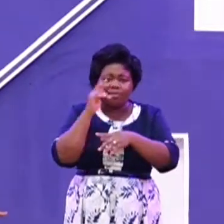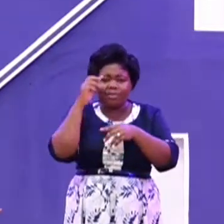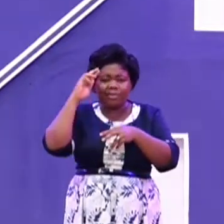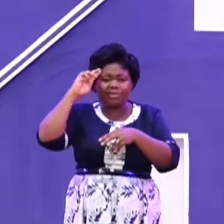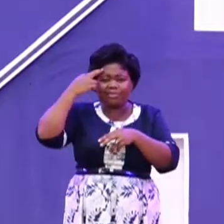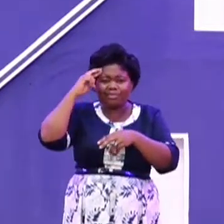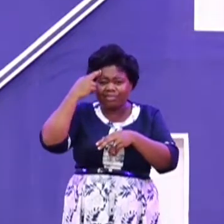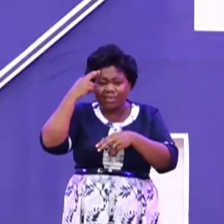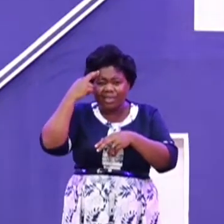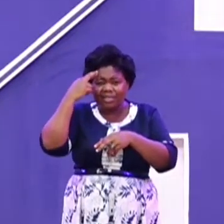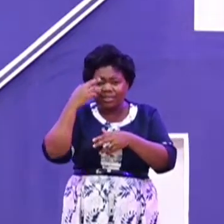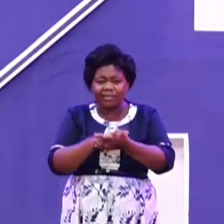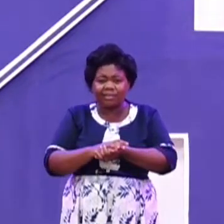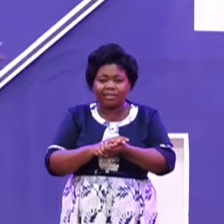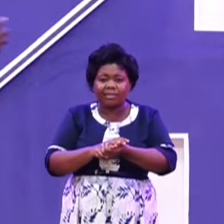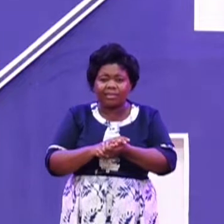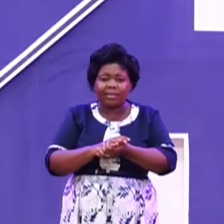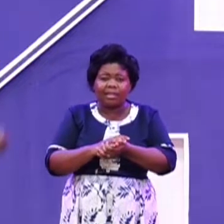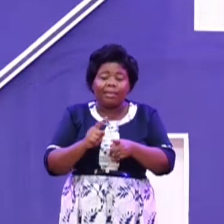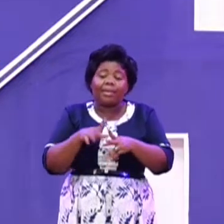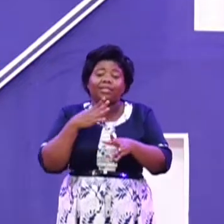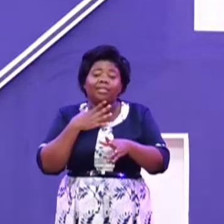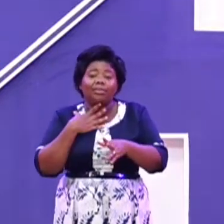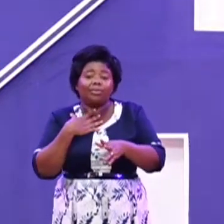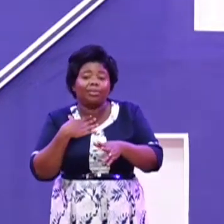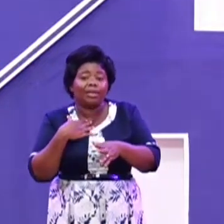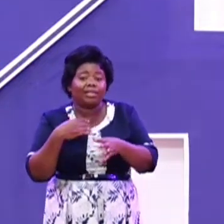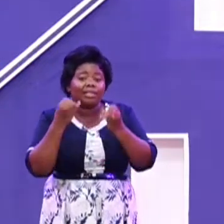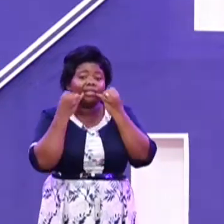but he's wanting information,